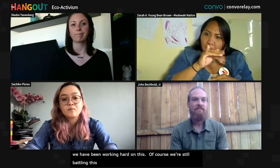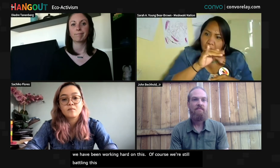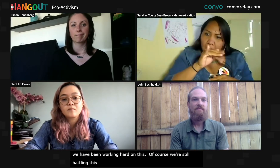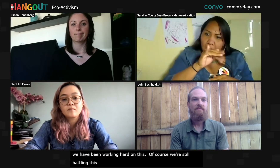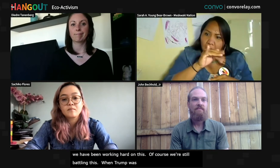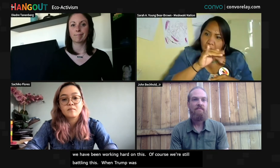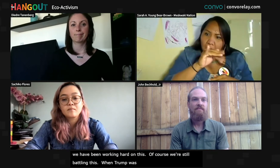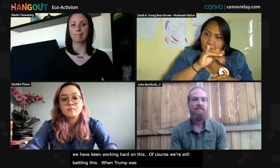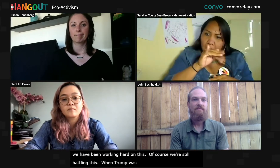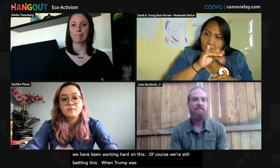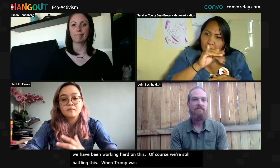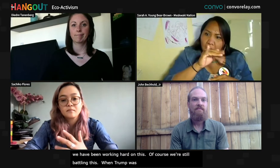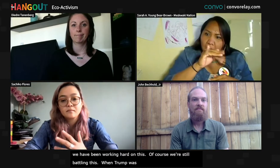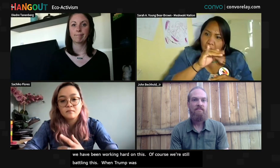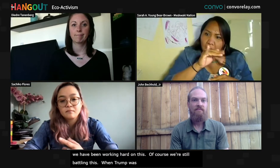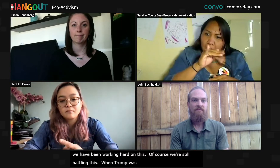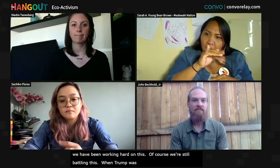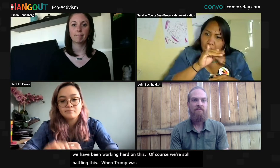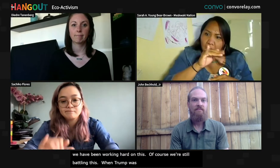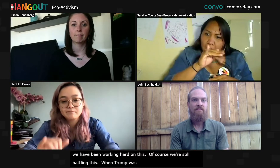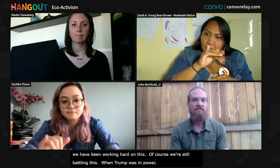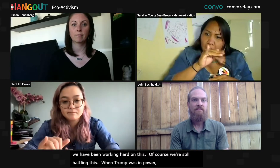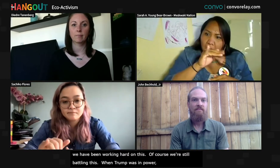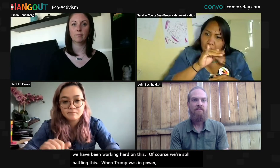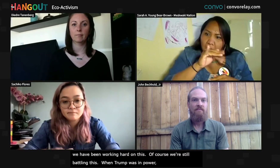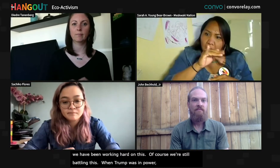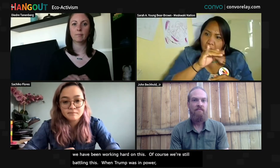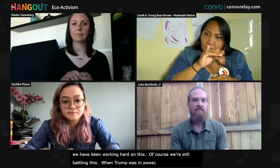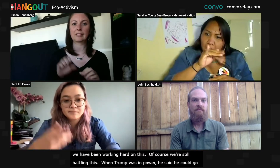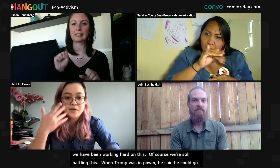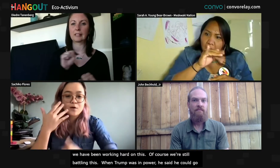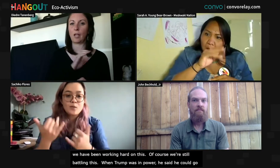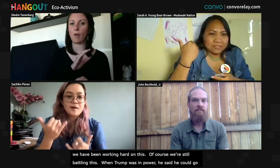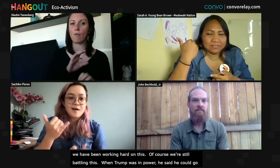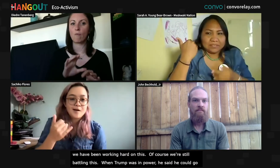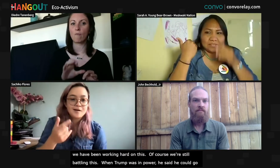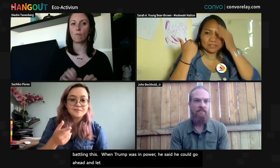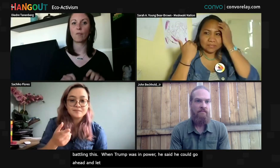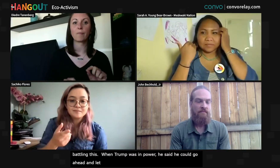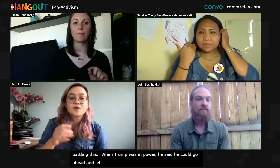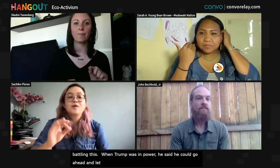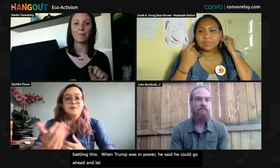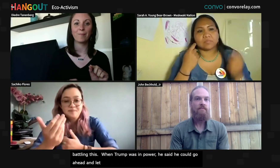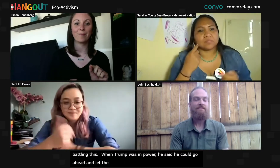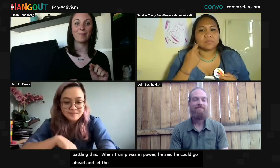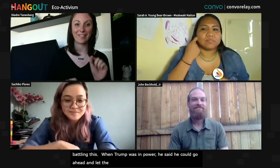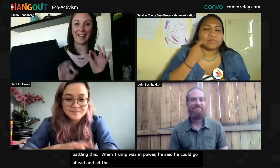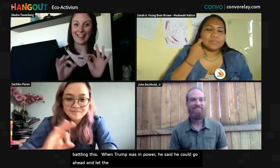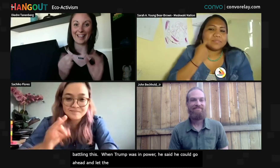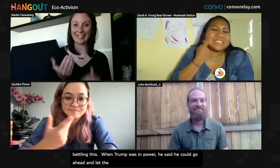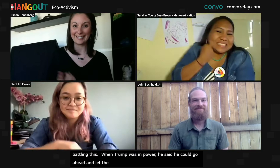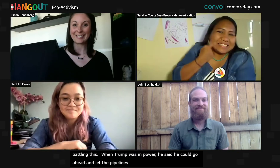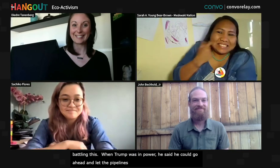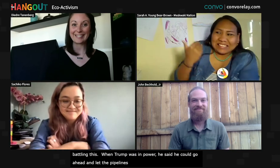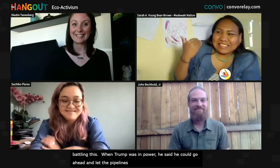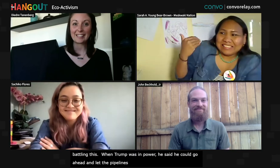in power, he said he could go ahead and let the pipelines. Oh, the video froze a little.